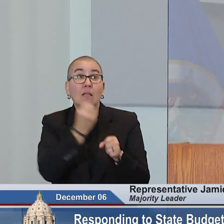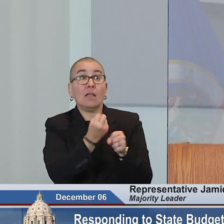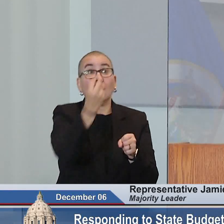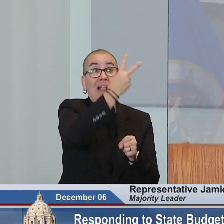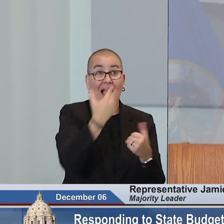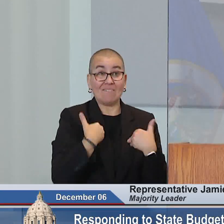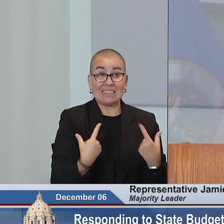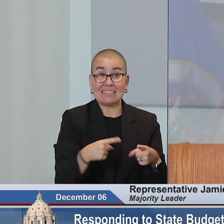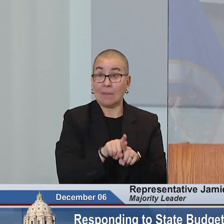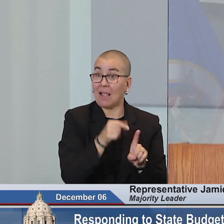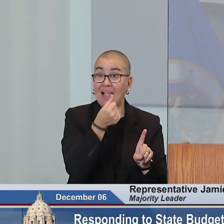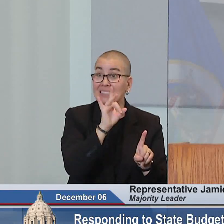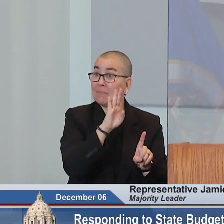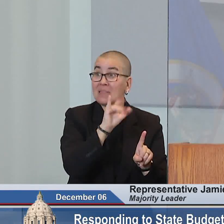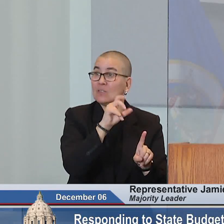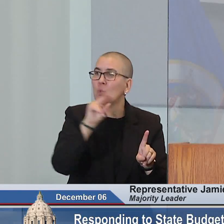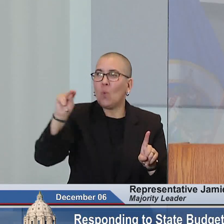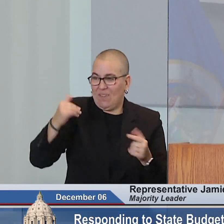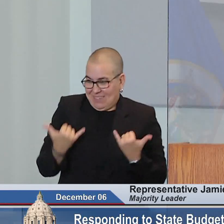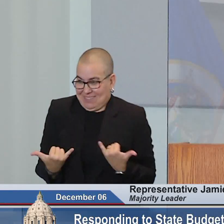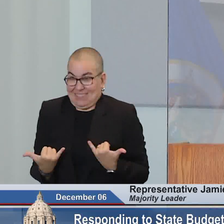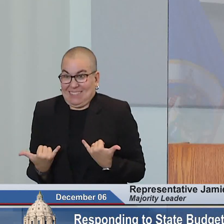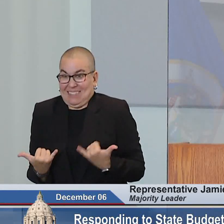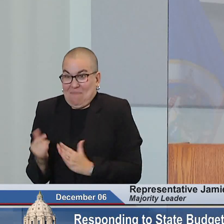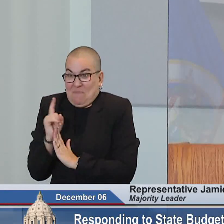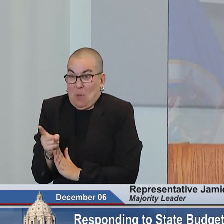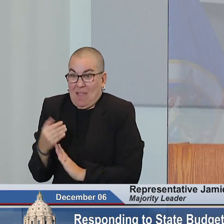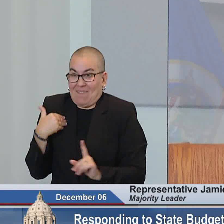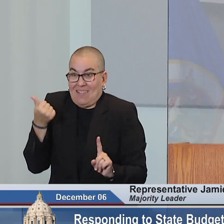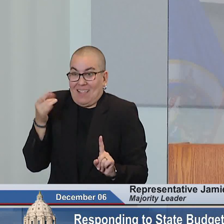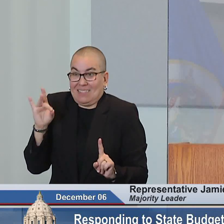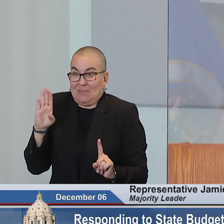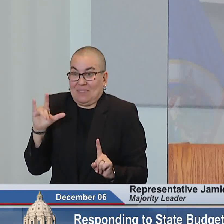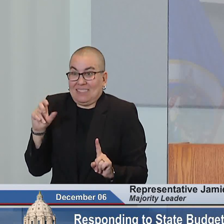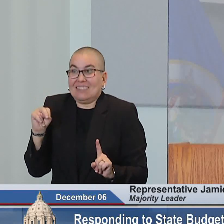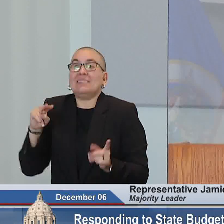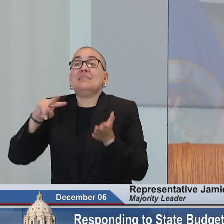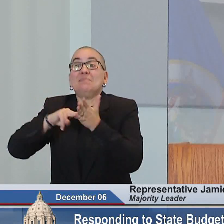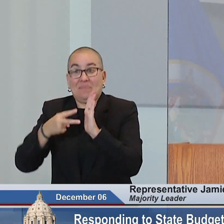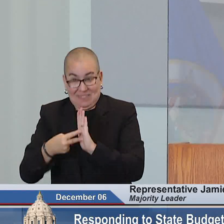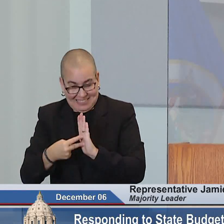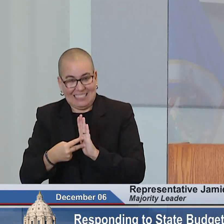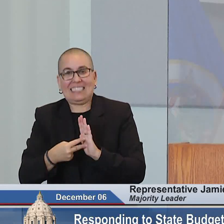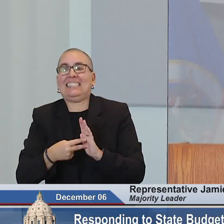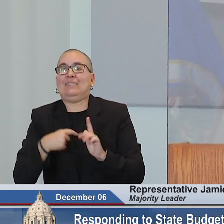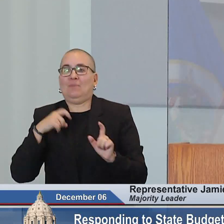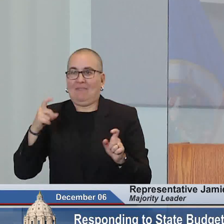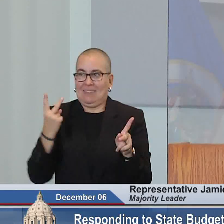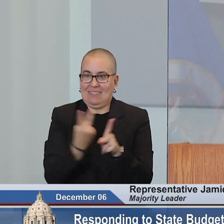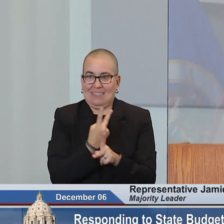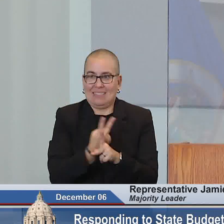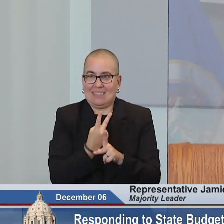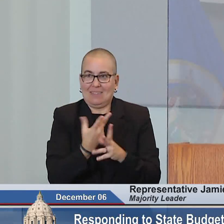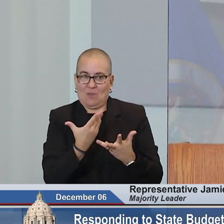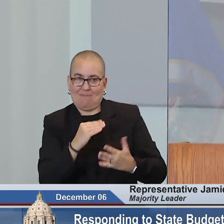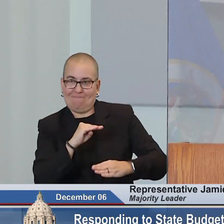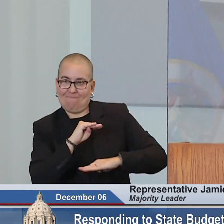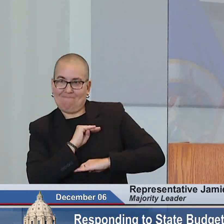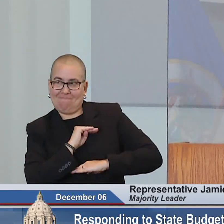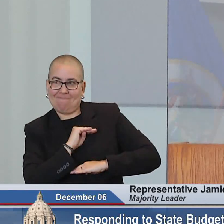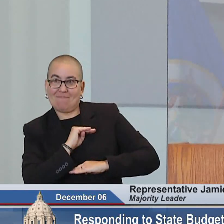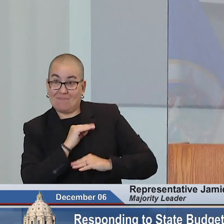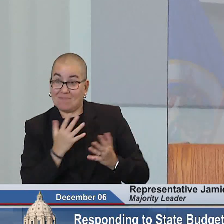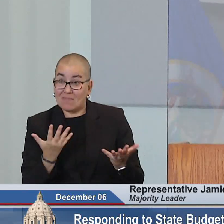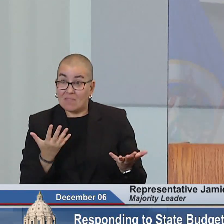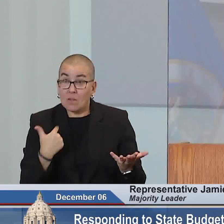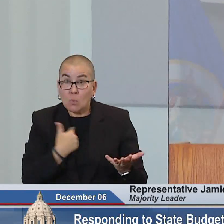certainly there will be more needs and we're able to meet with that amount of money. But I do think that we will be able to do some really